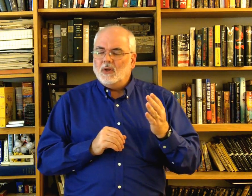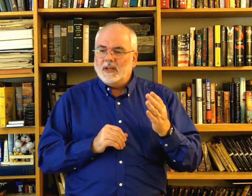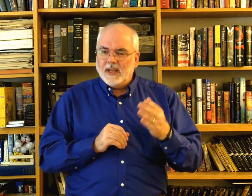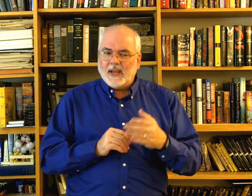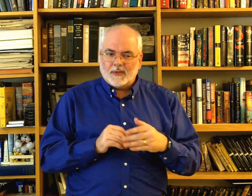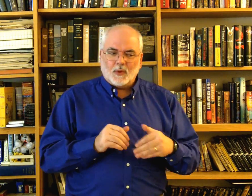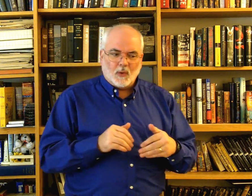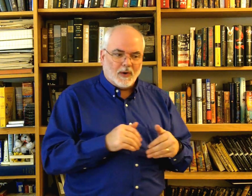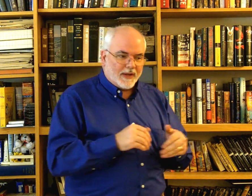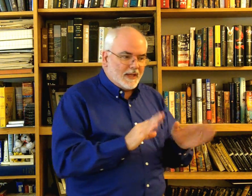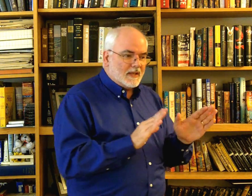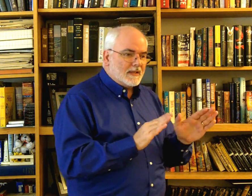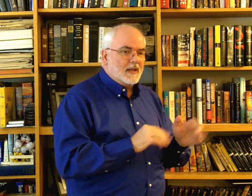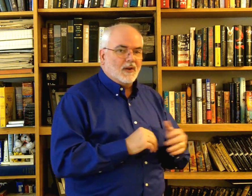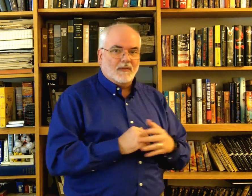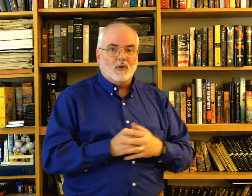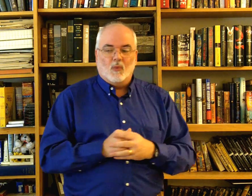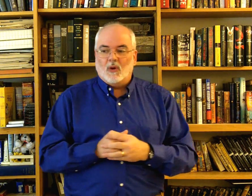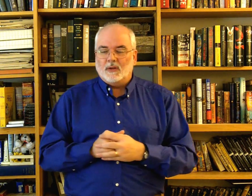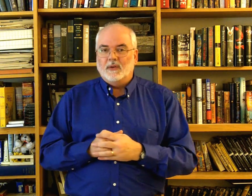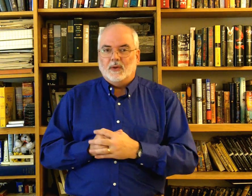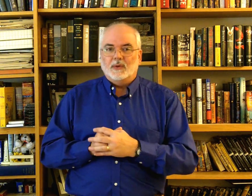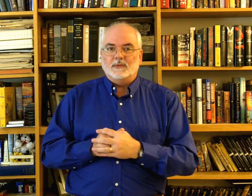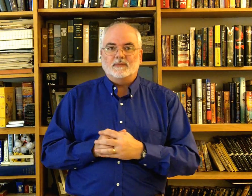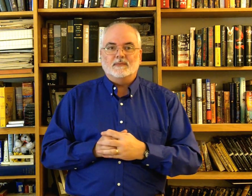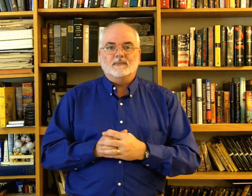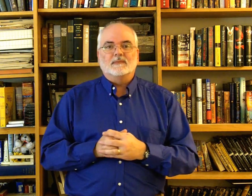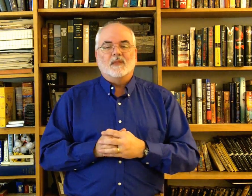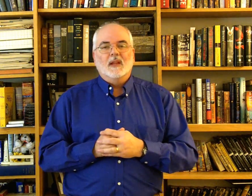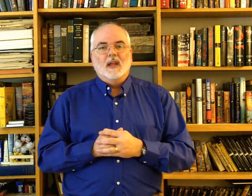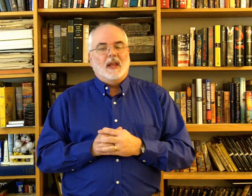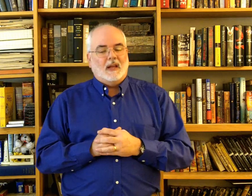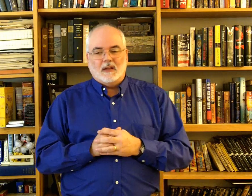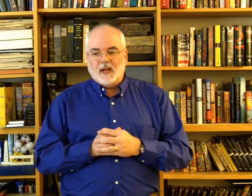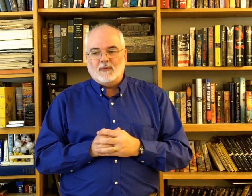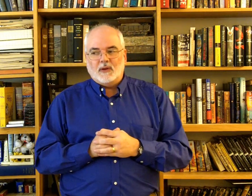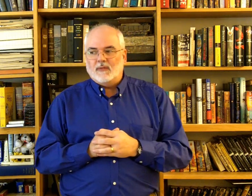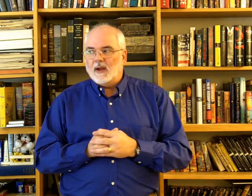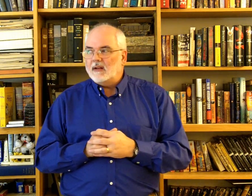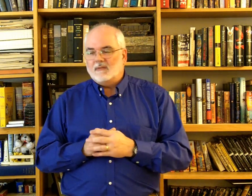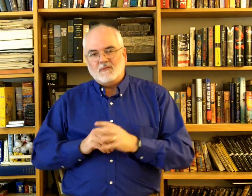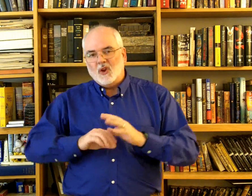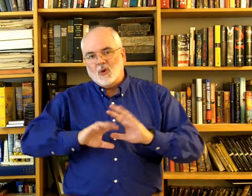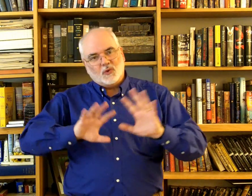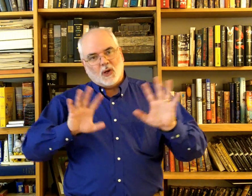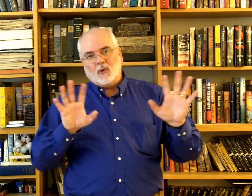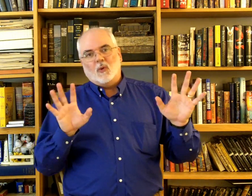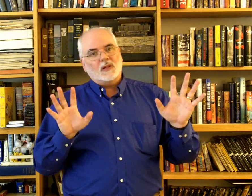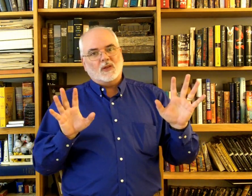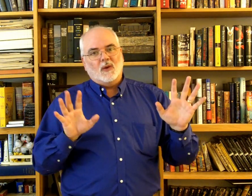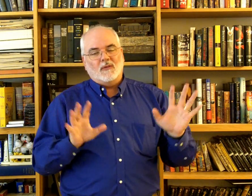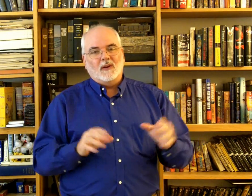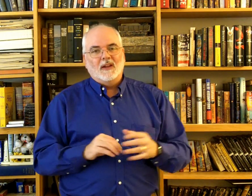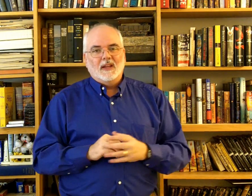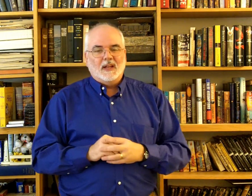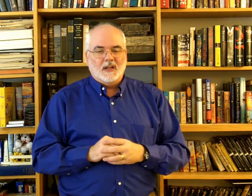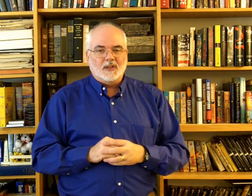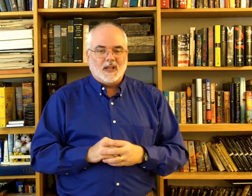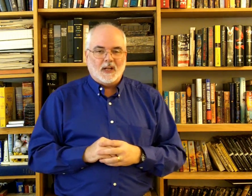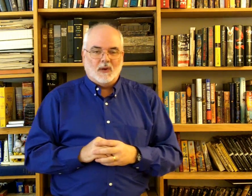kick out the word is here if you wanted to. And the deaf would find no trouble whatsoever in understanding what it